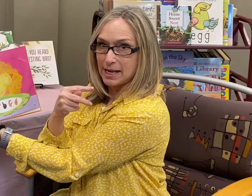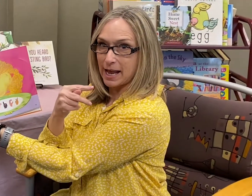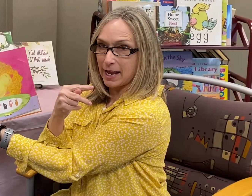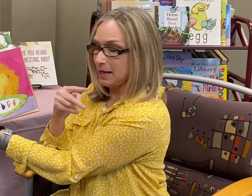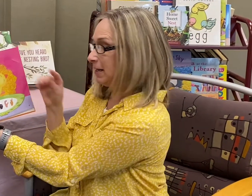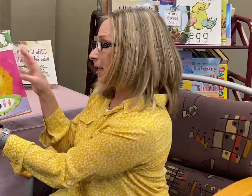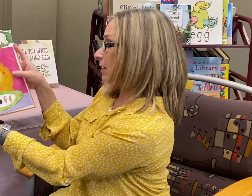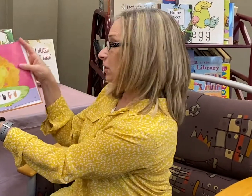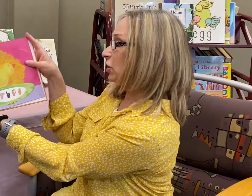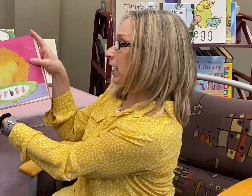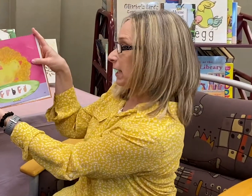C-H-I-C-K. Chick.